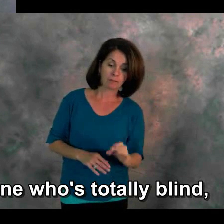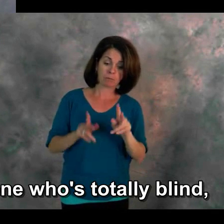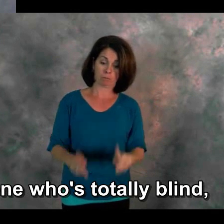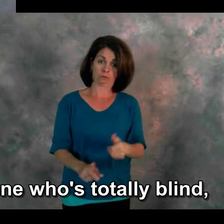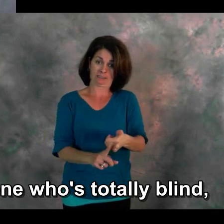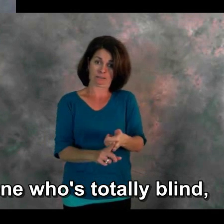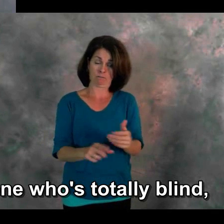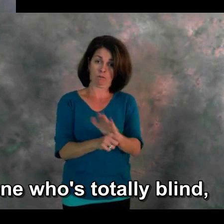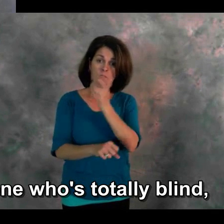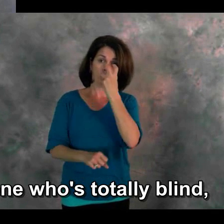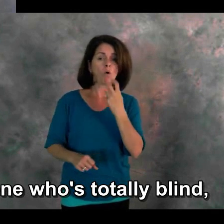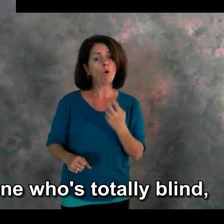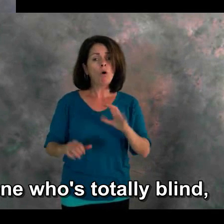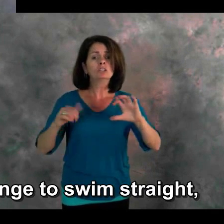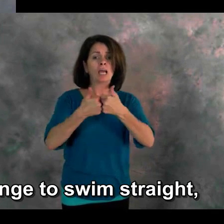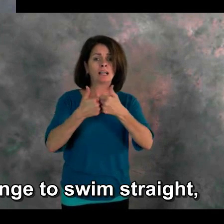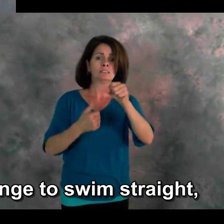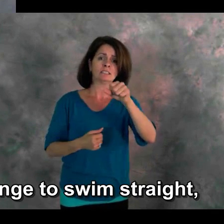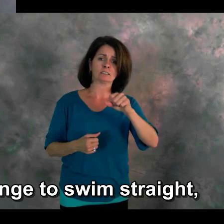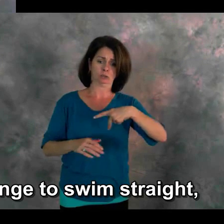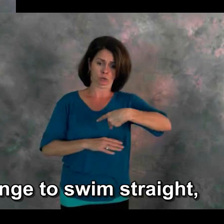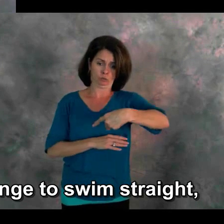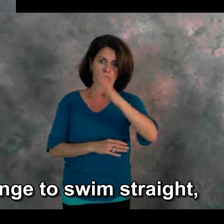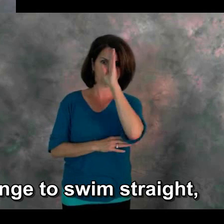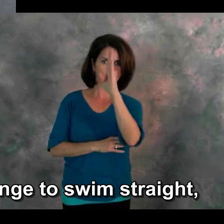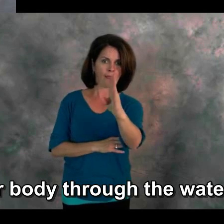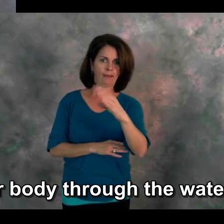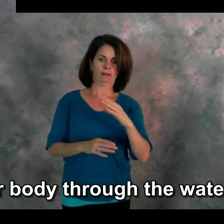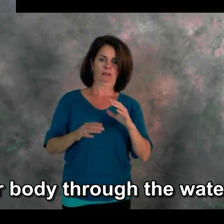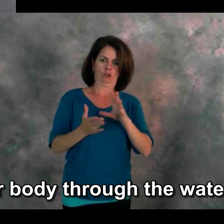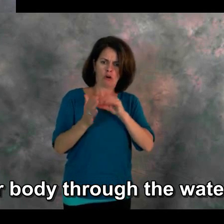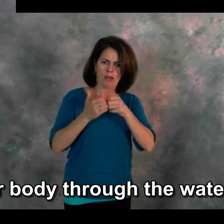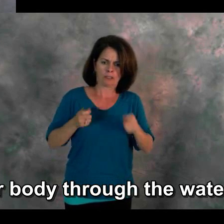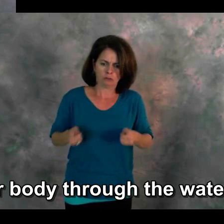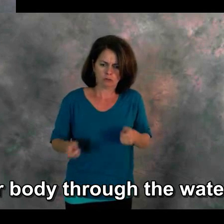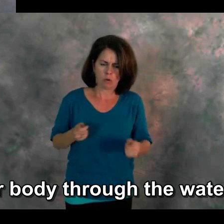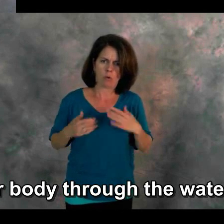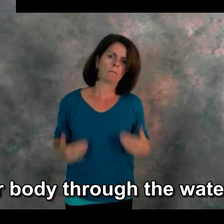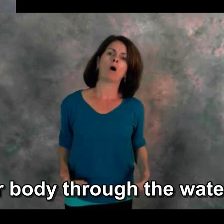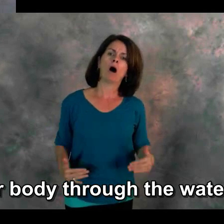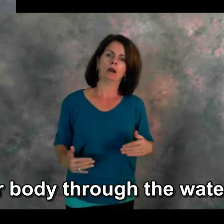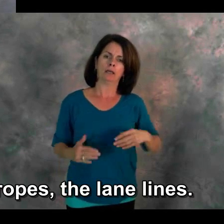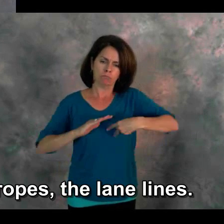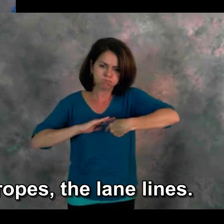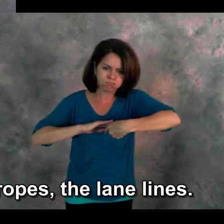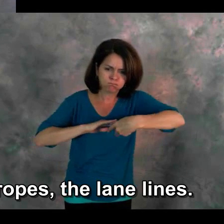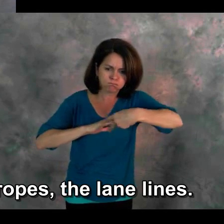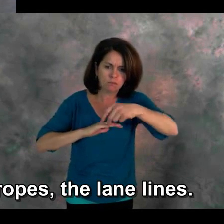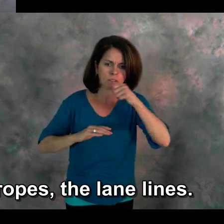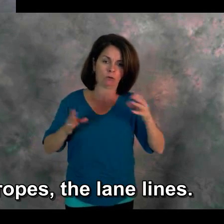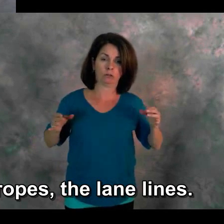As swimming as someone who's totally blind, it's going to be a challenge to swim straight, to learn how to control your body through the water, not run